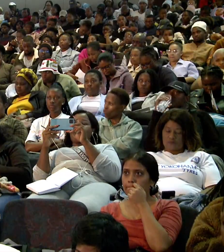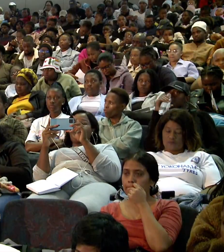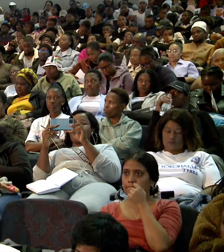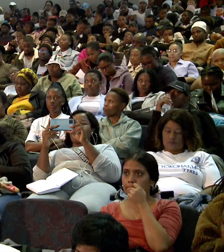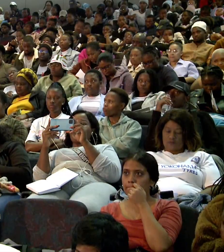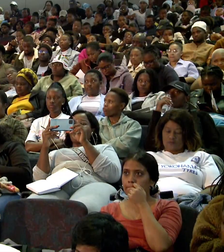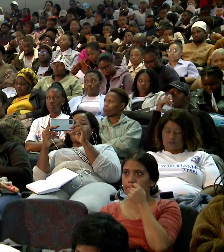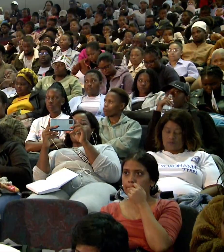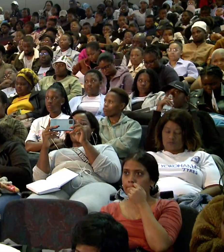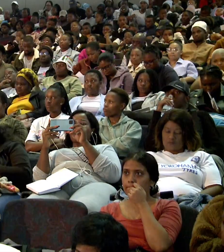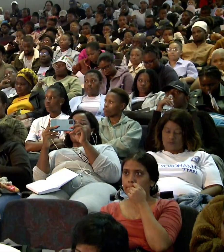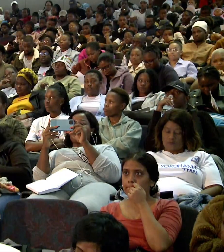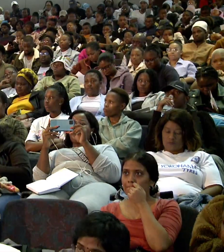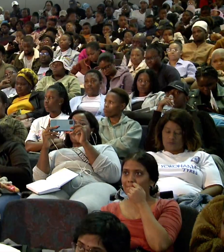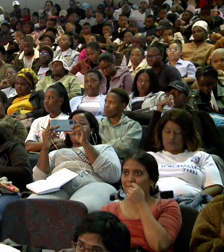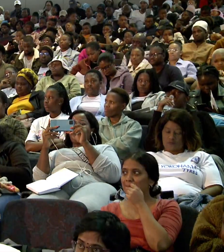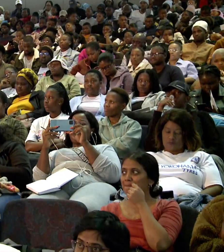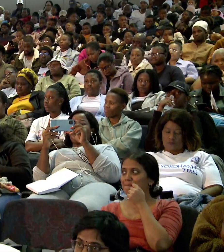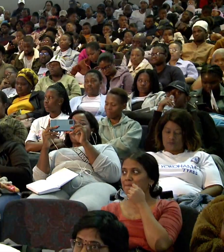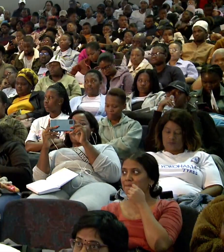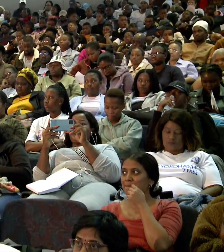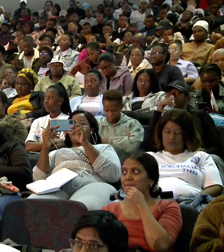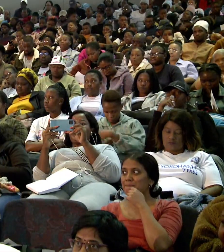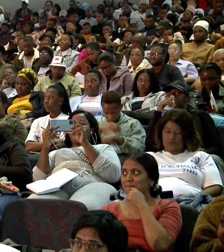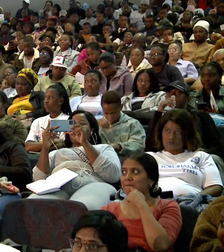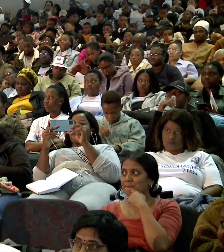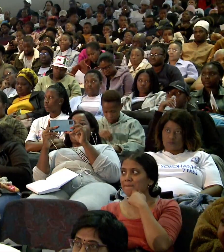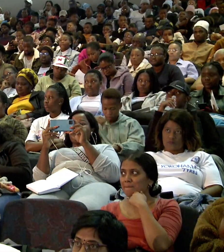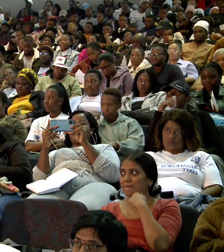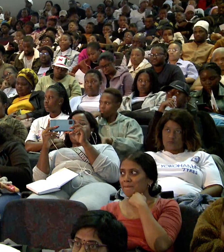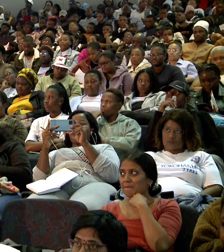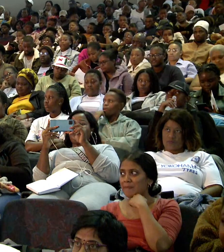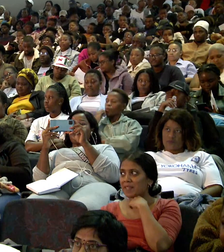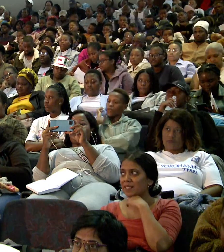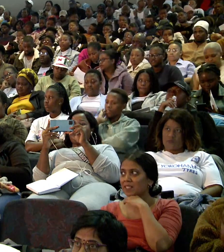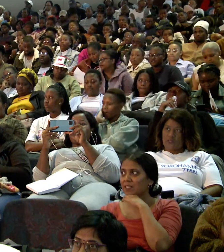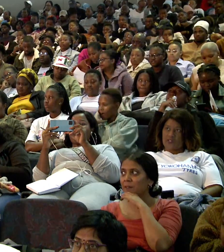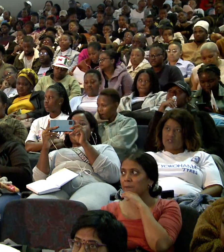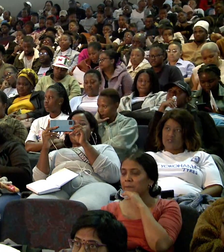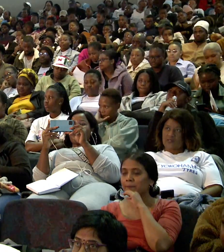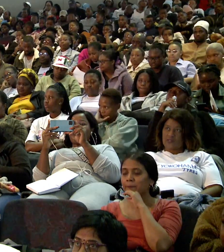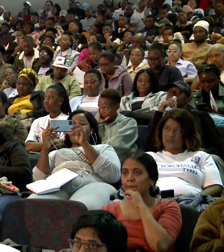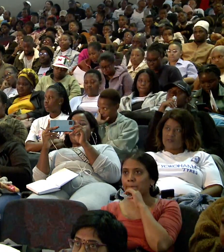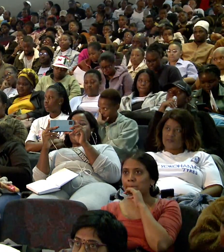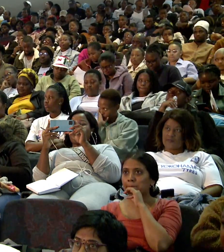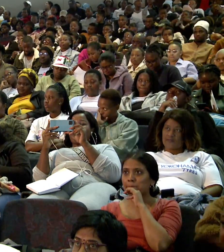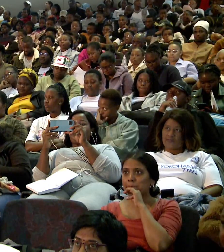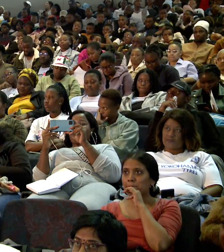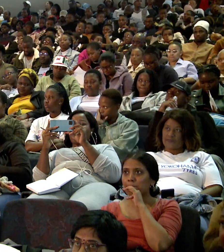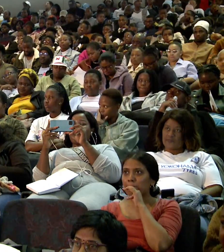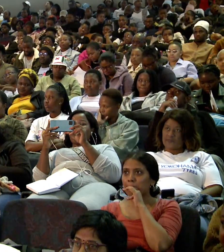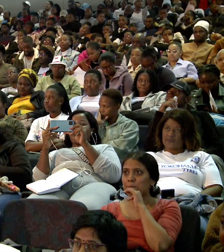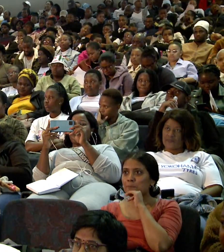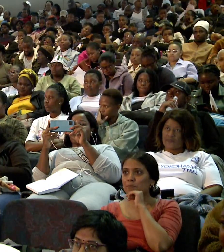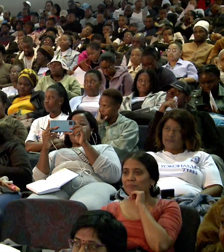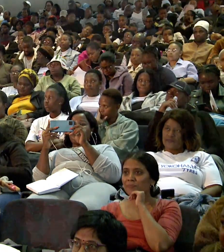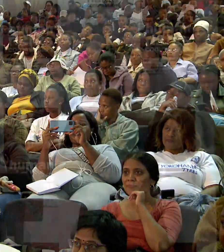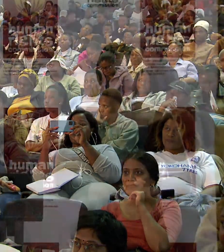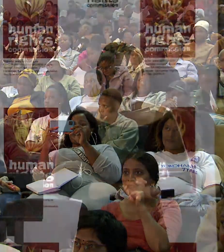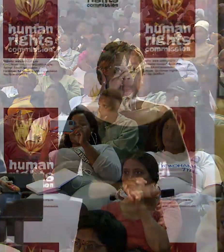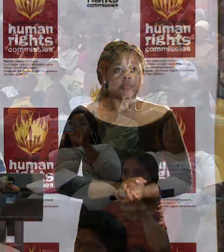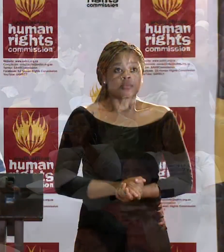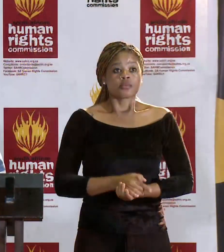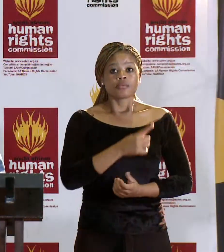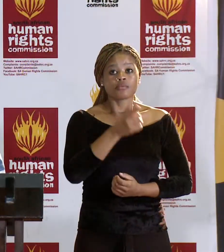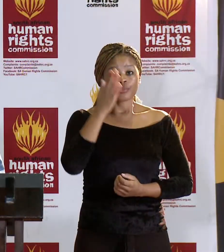That's a very kind of timid yes. Are you all on social media or not? Yes, okay. So you